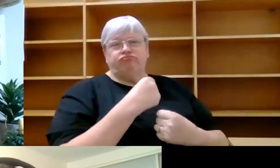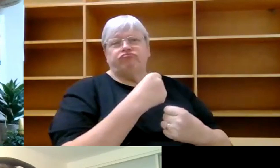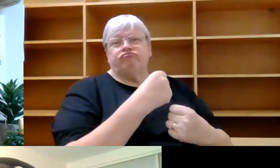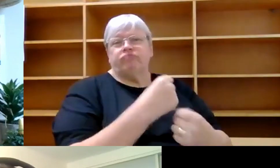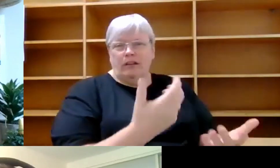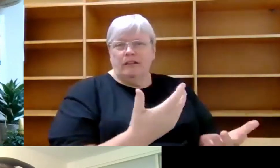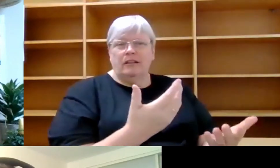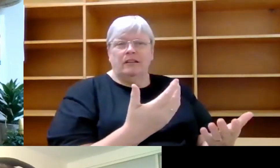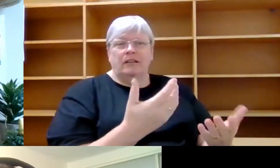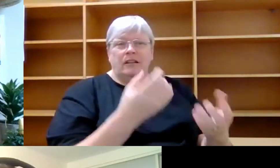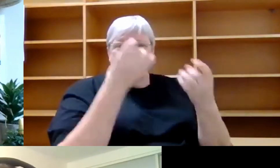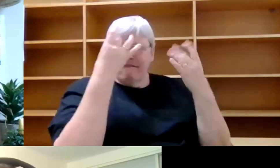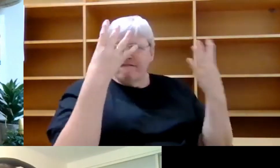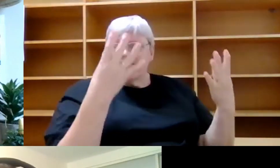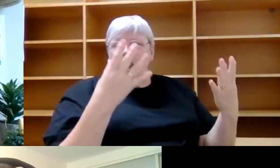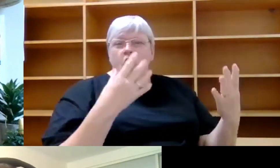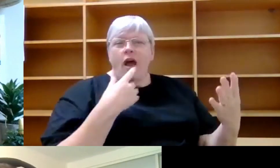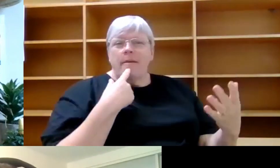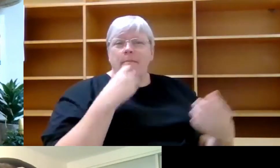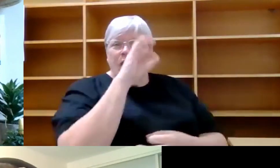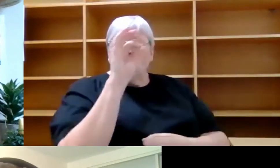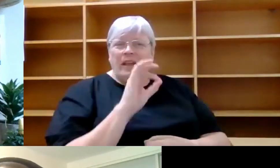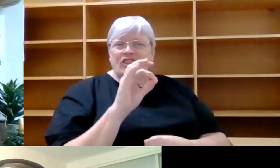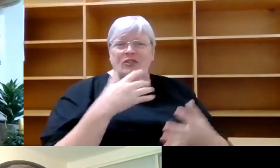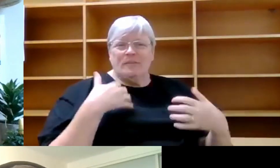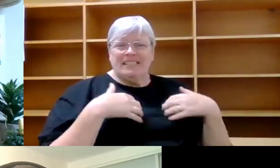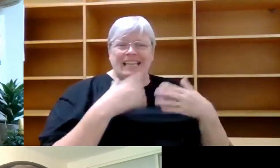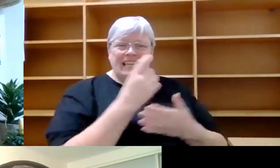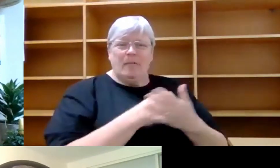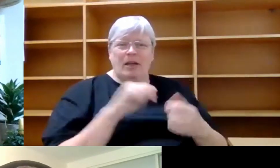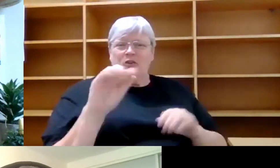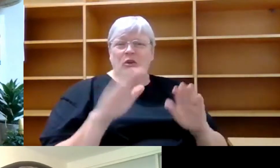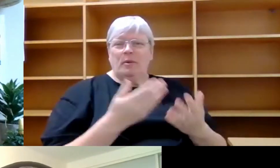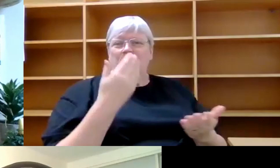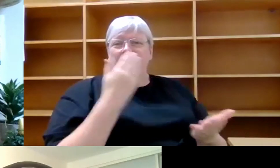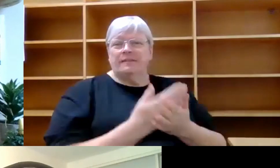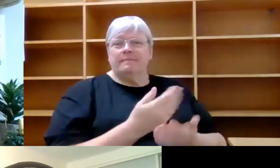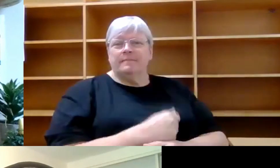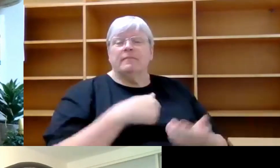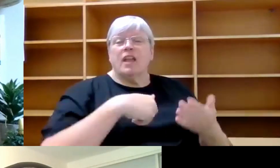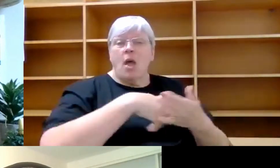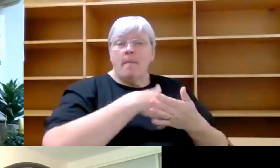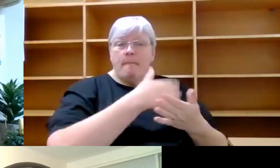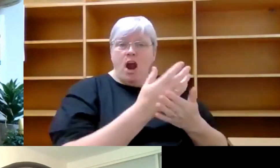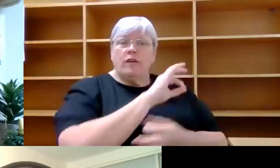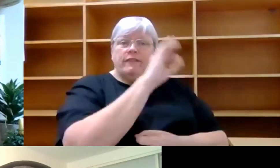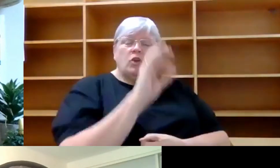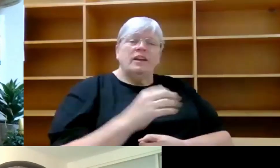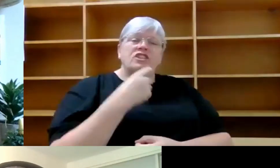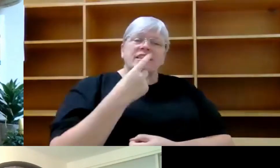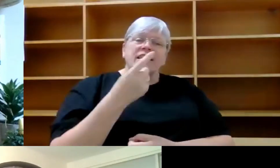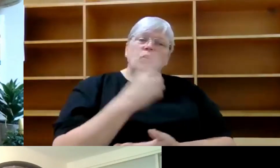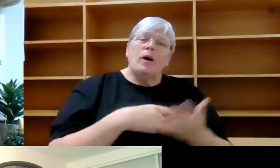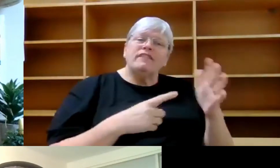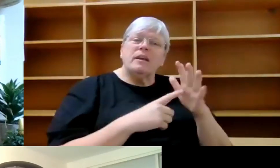And I forgot my question because I'm just too excited about the book now. Well, part of your question contained what is the main